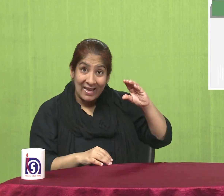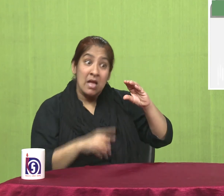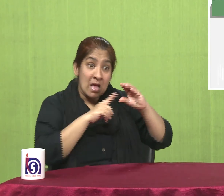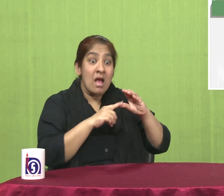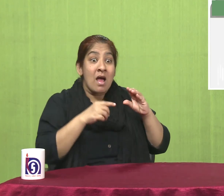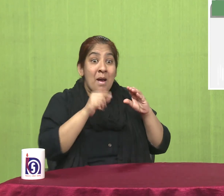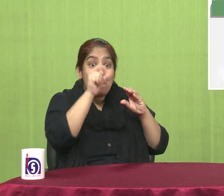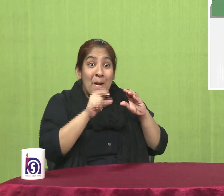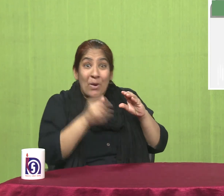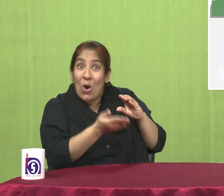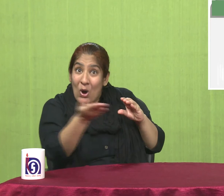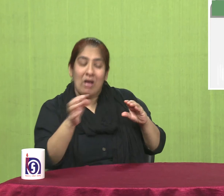or any other form